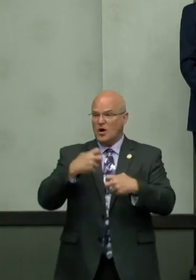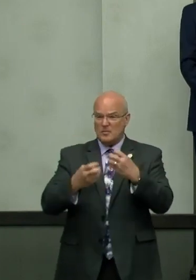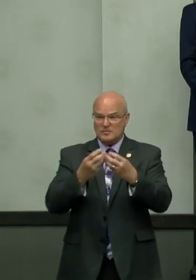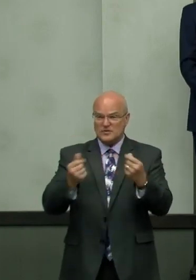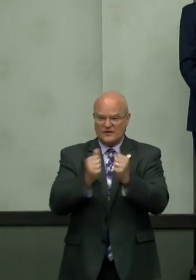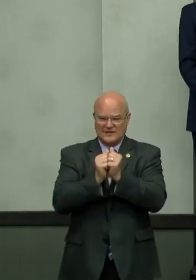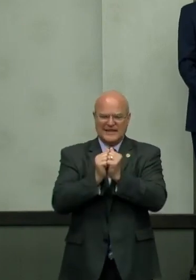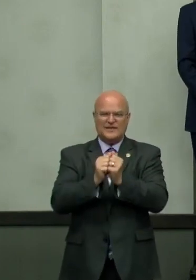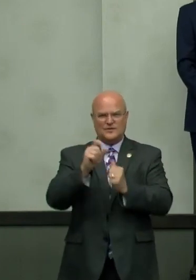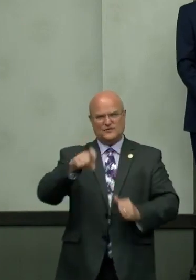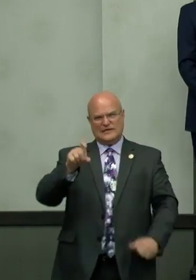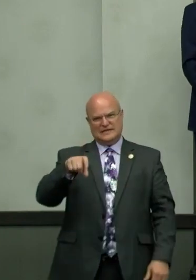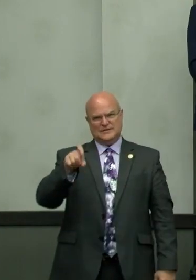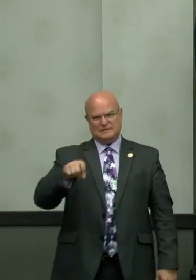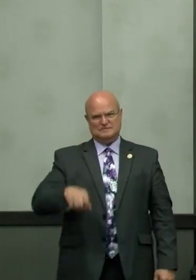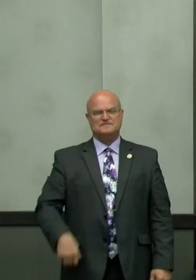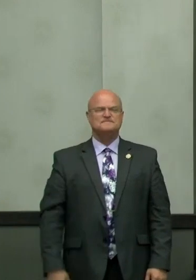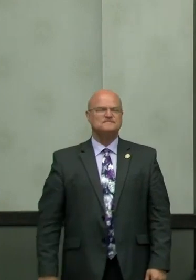solving together when we need to.